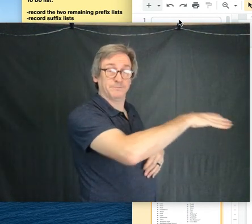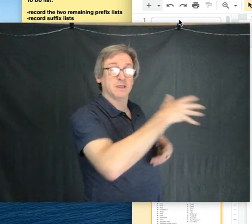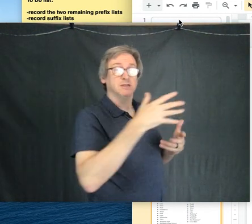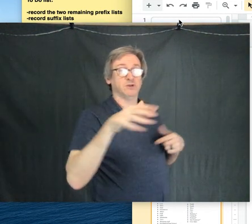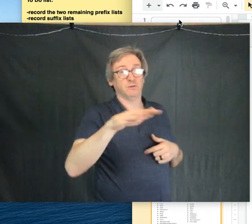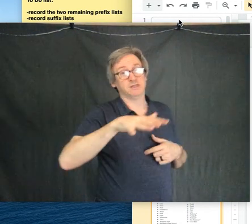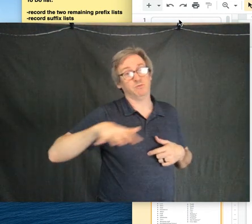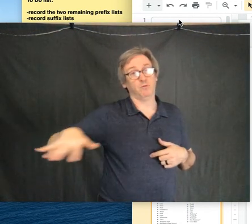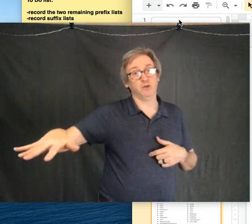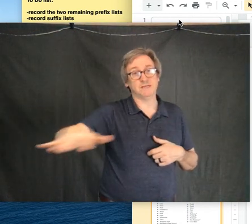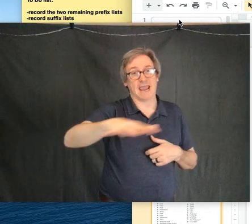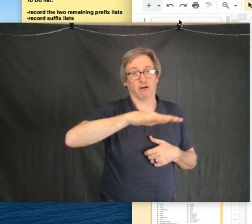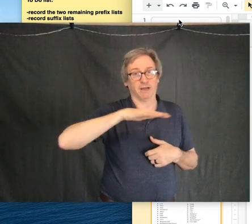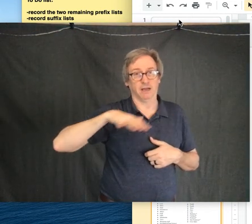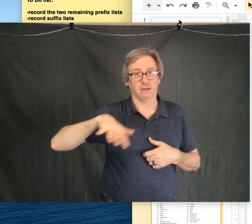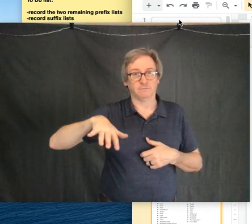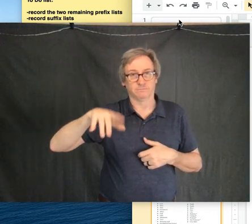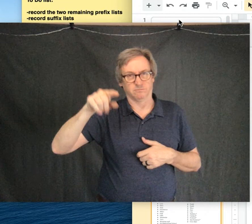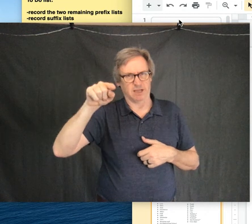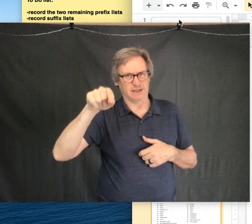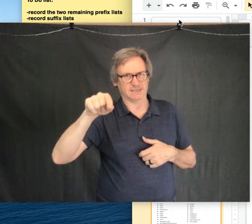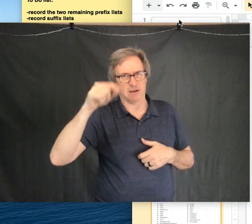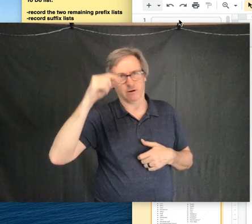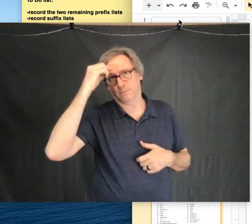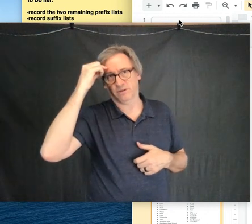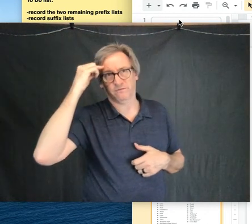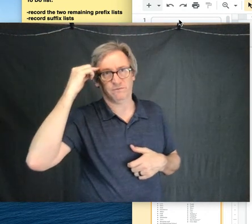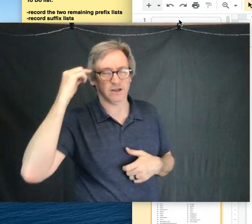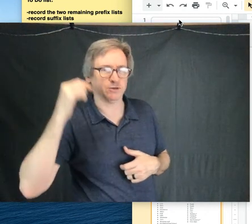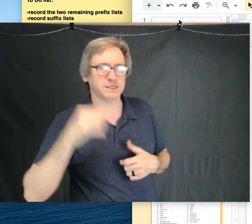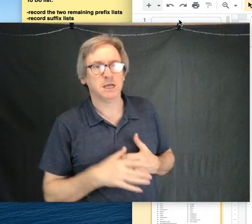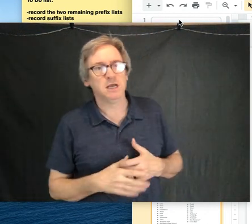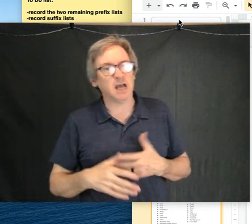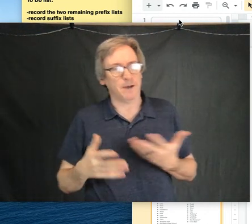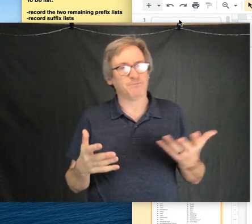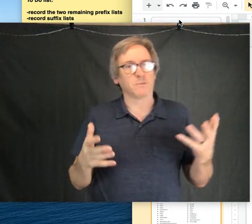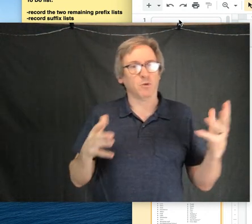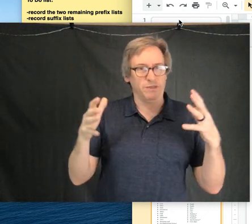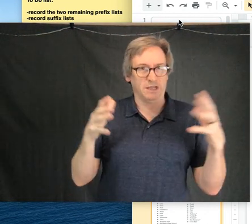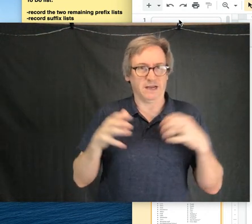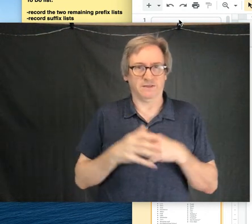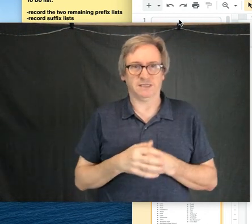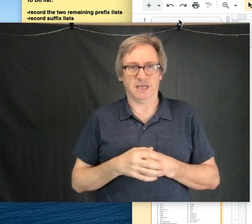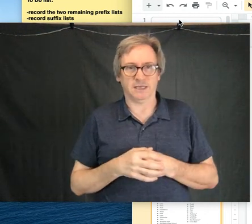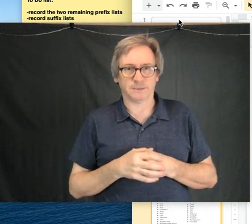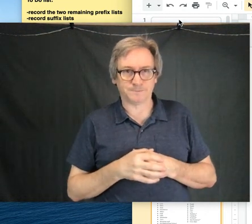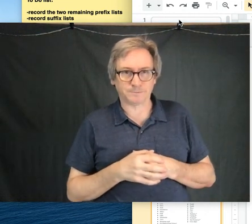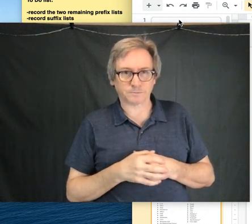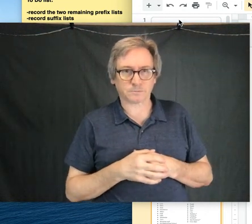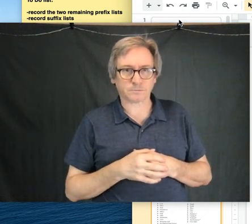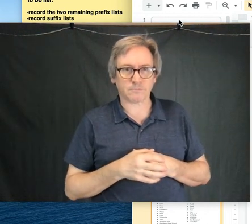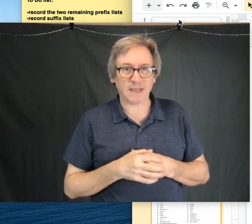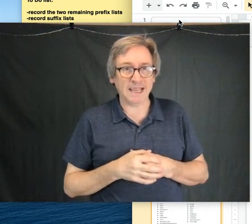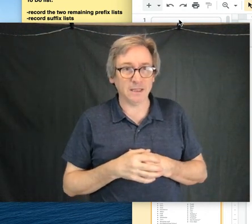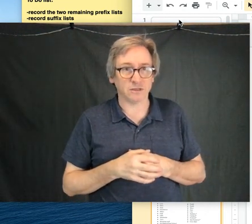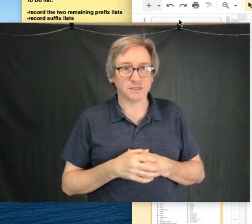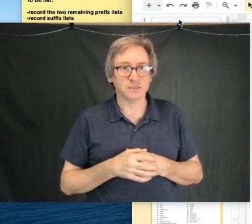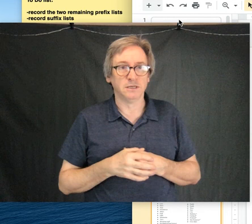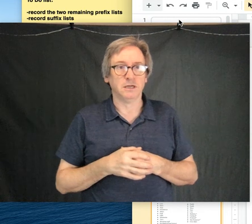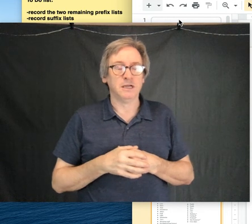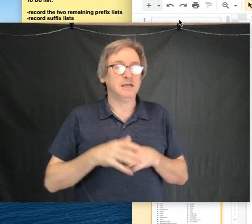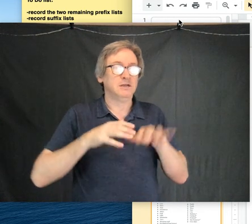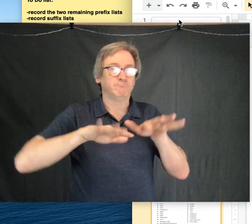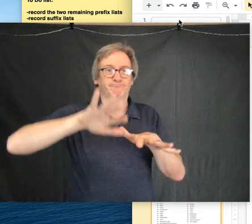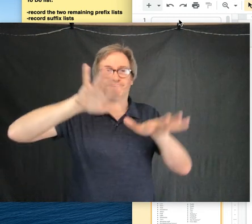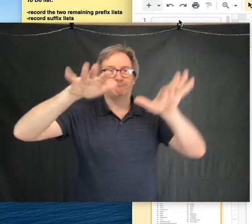Right? So this, we'll use area, and that's down a couple of entries with a lot of these signs. Hills.